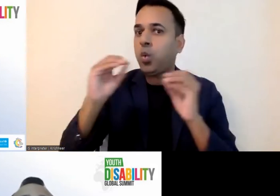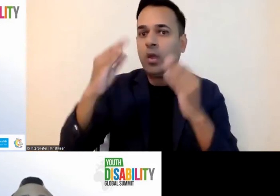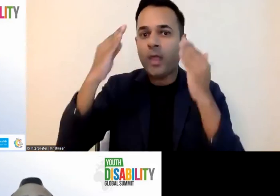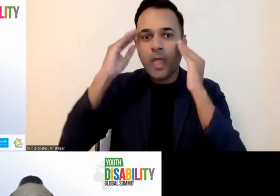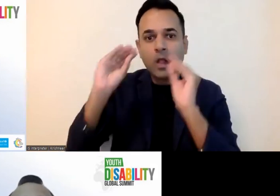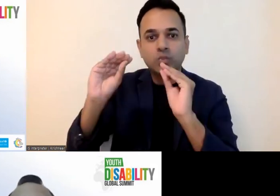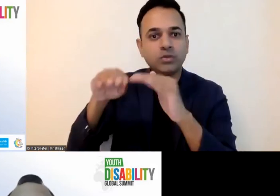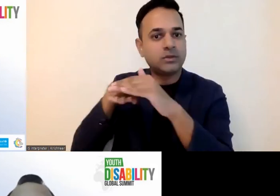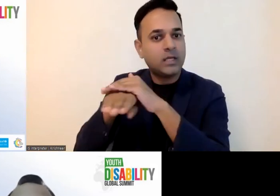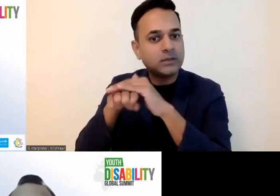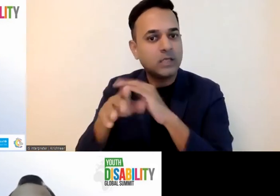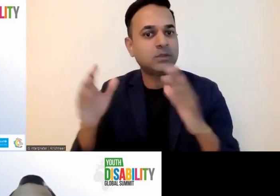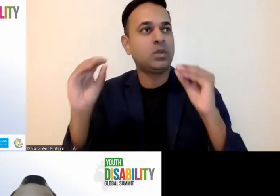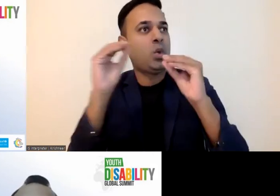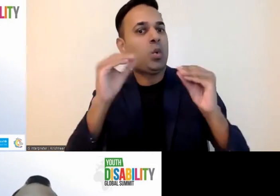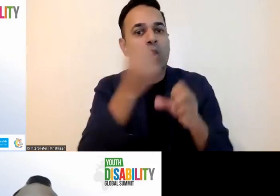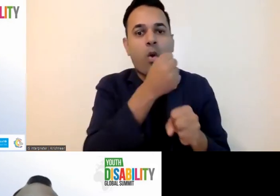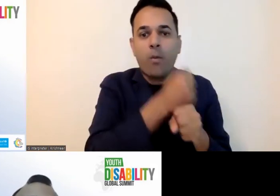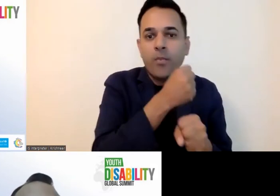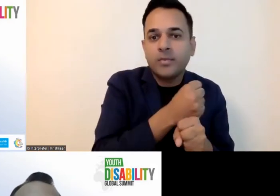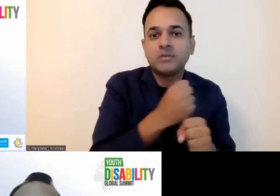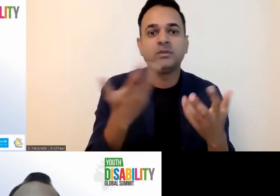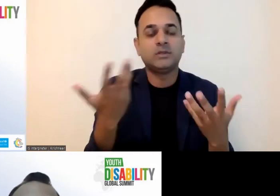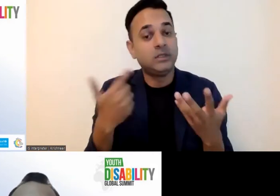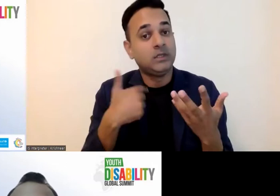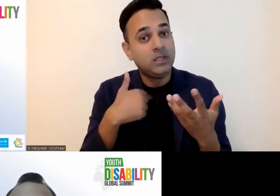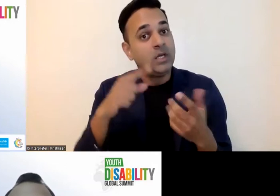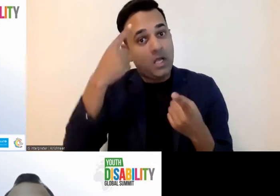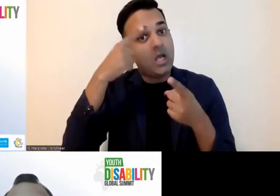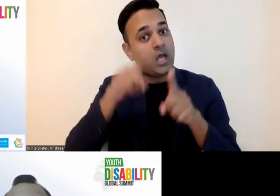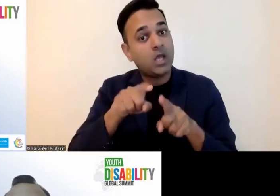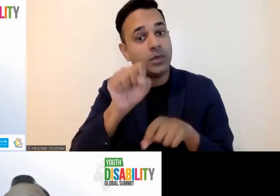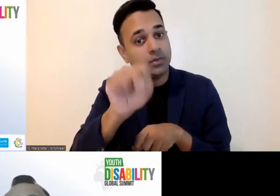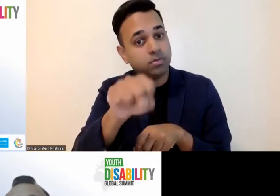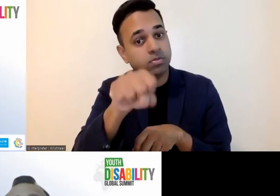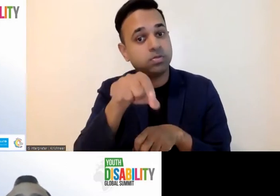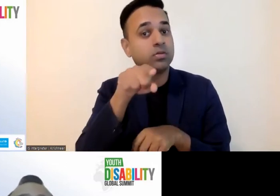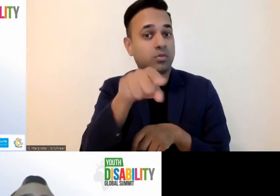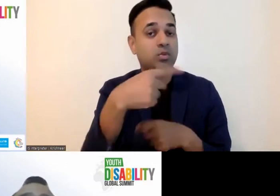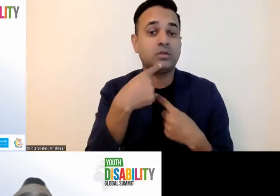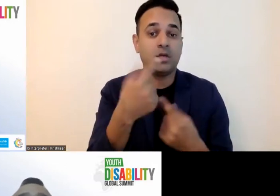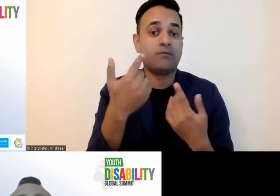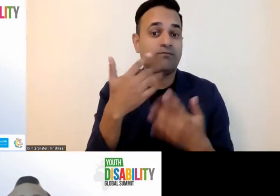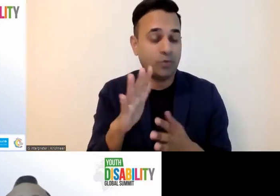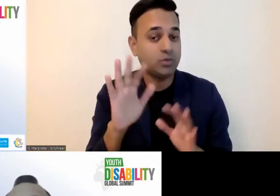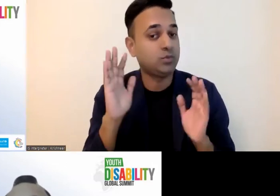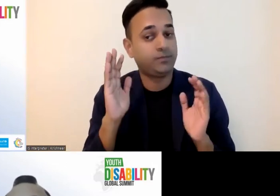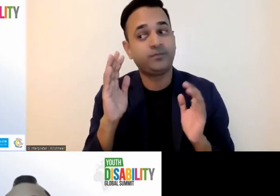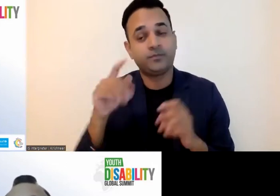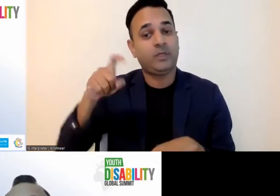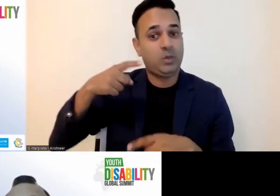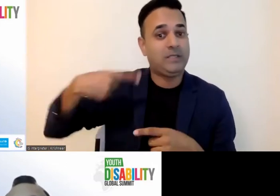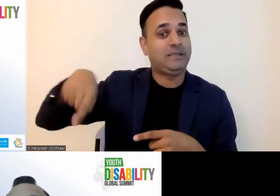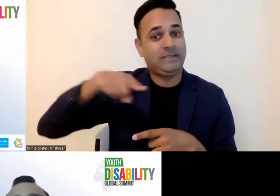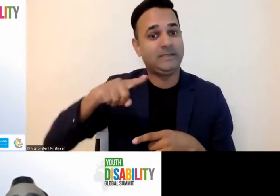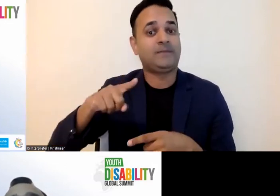have legal reforms, social protection, access to social protection, and deinstitutionalization